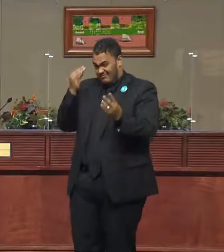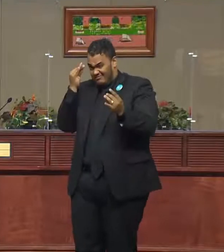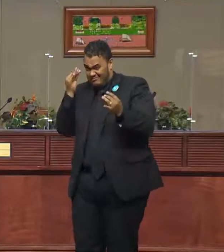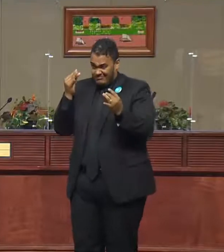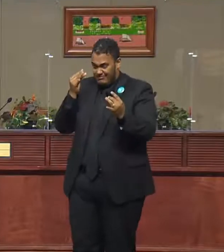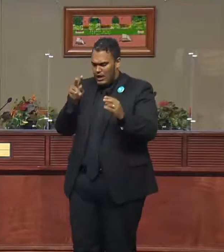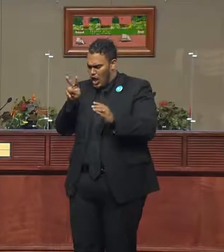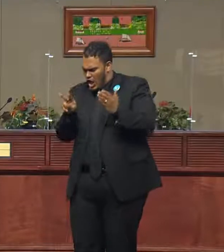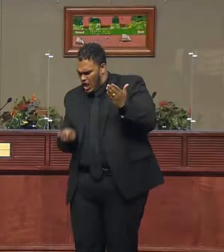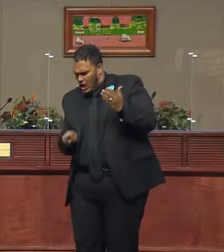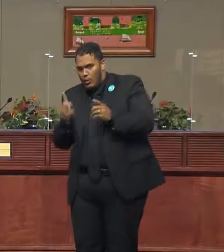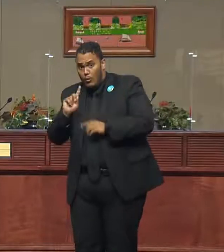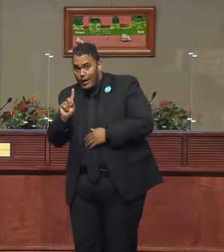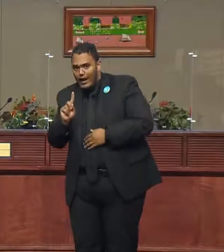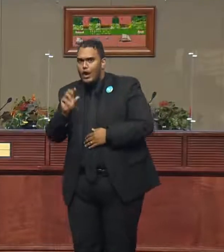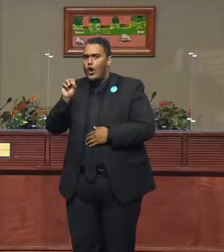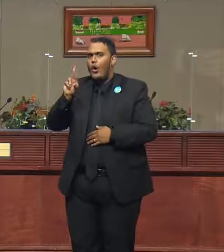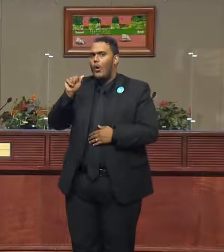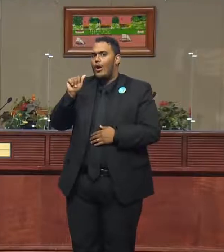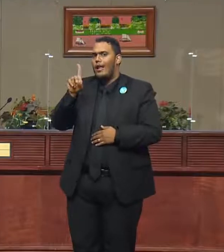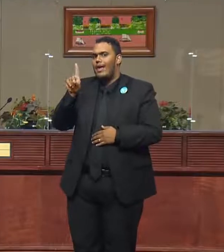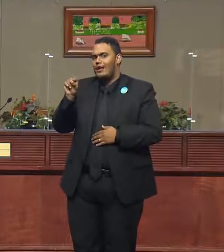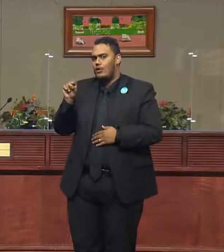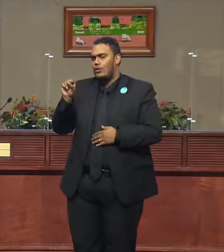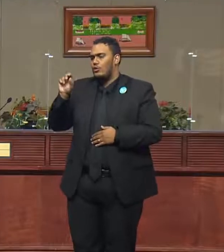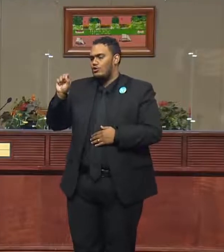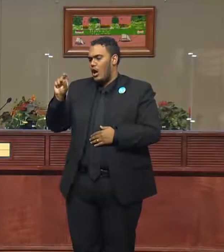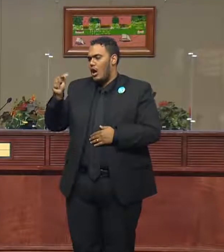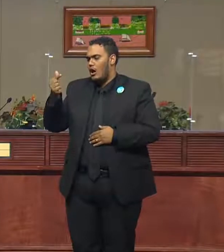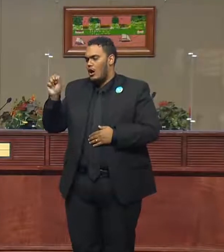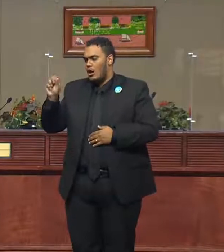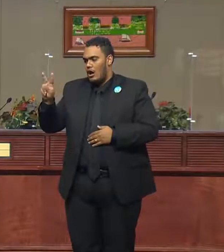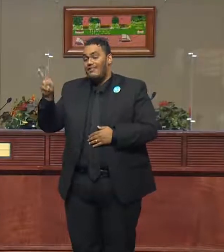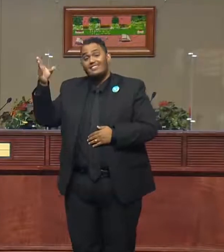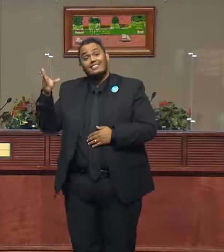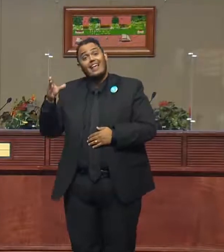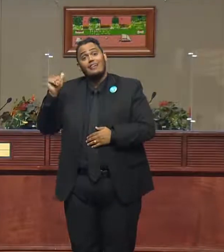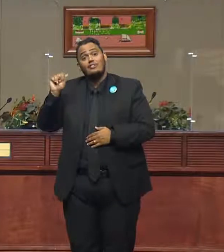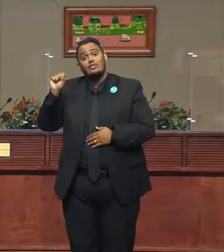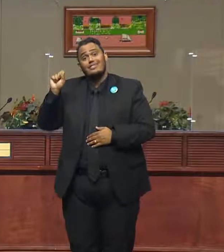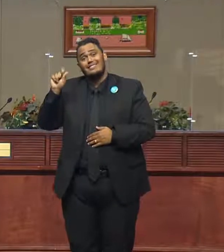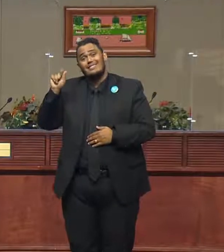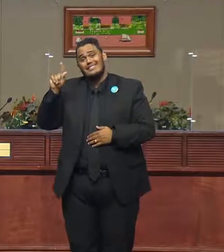orlando.gov/assistance and sign up to receive updates on the program. With that, Dr. Pino.